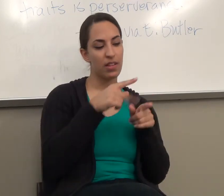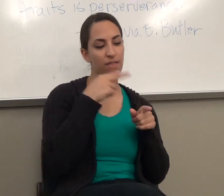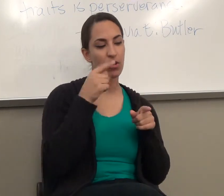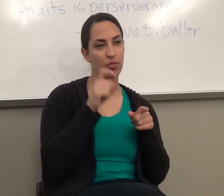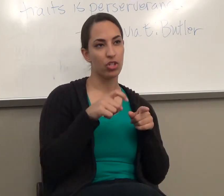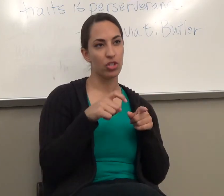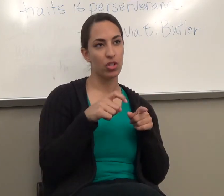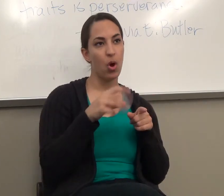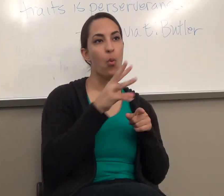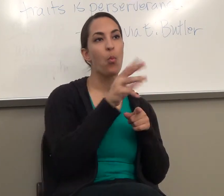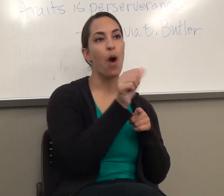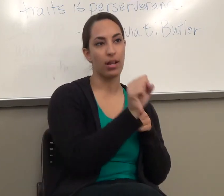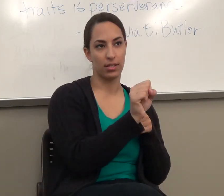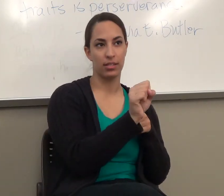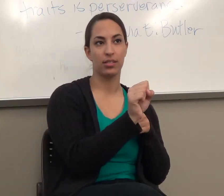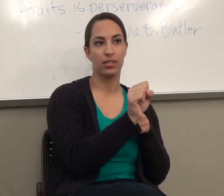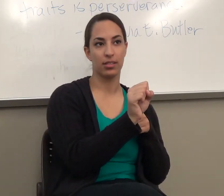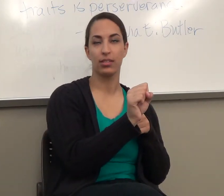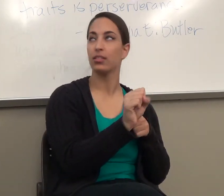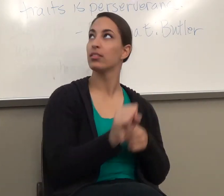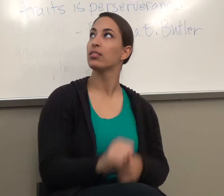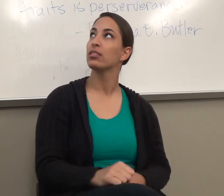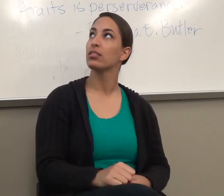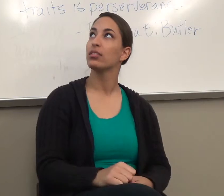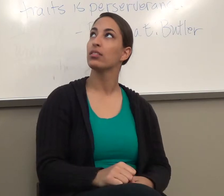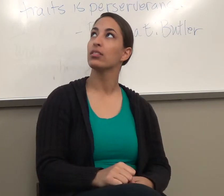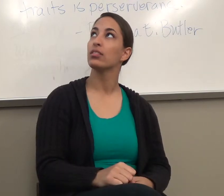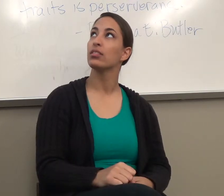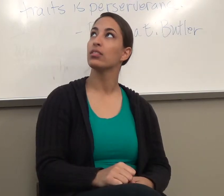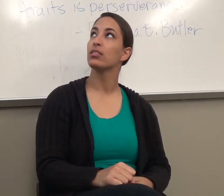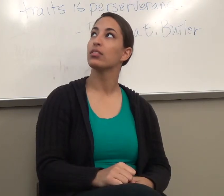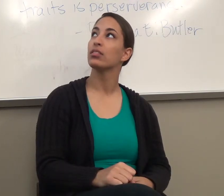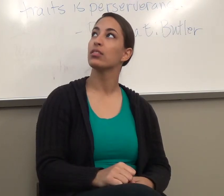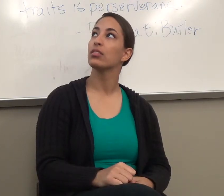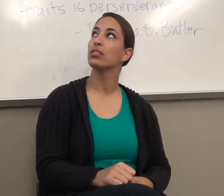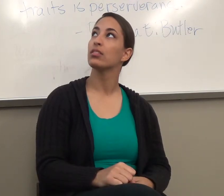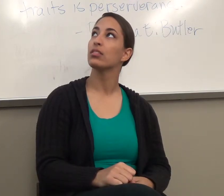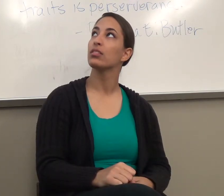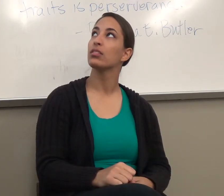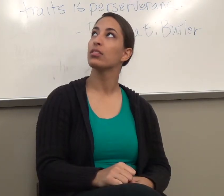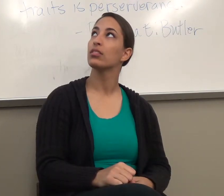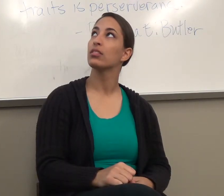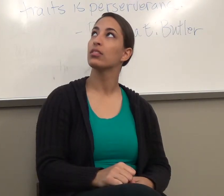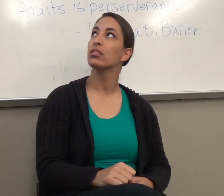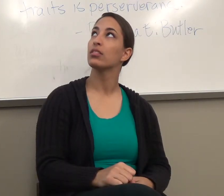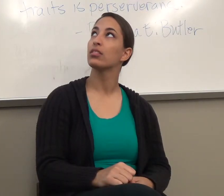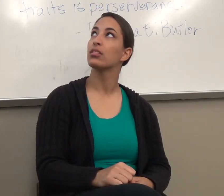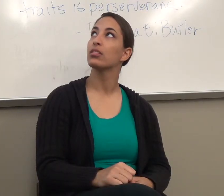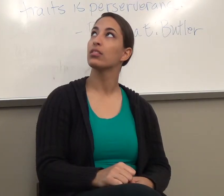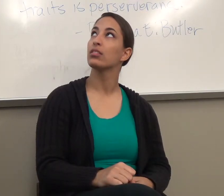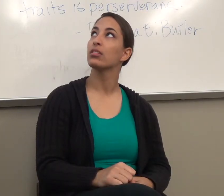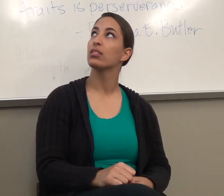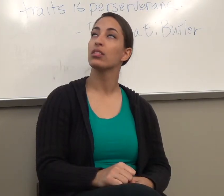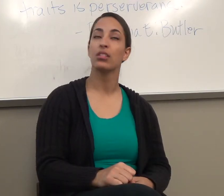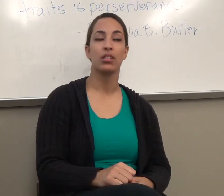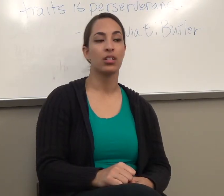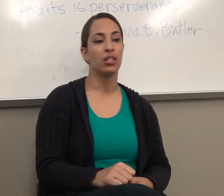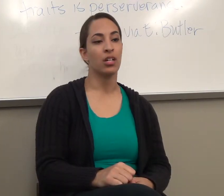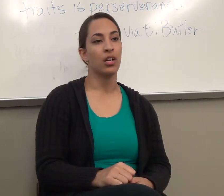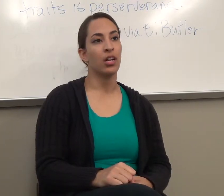It was. Yeah. And again, these are again, two different things. Some books